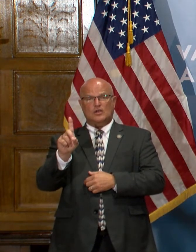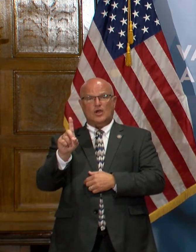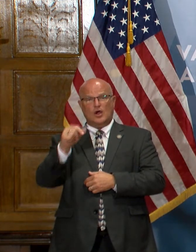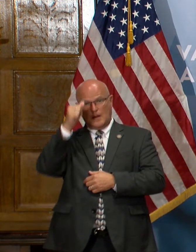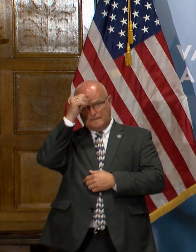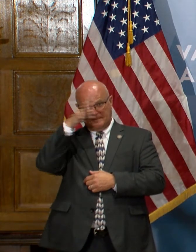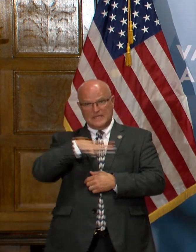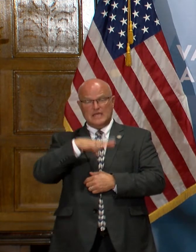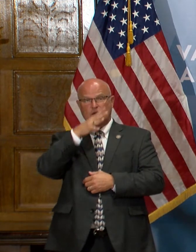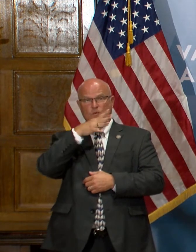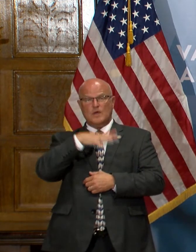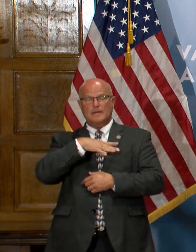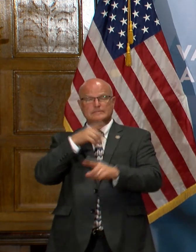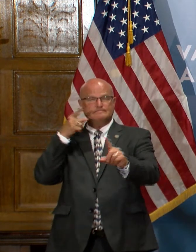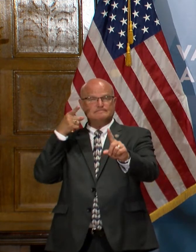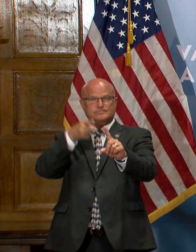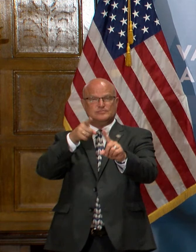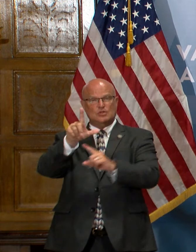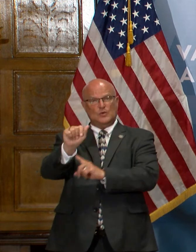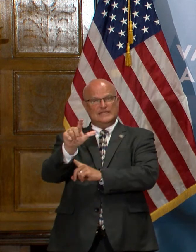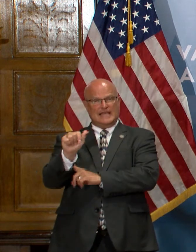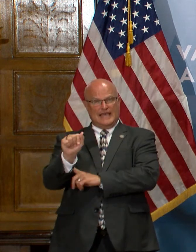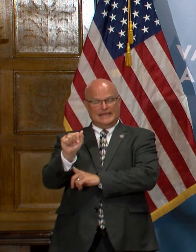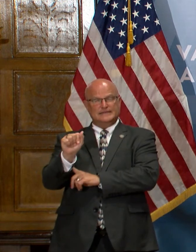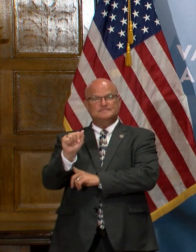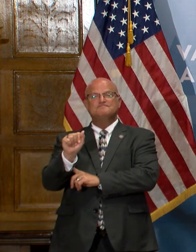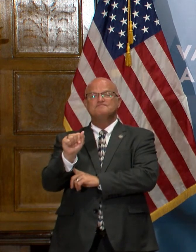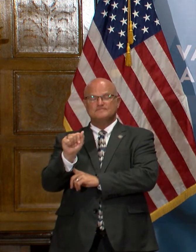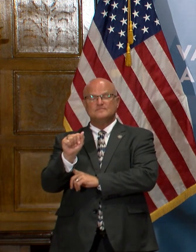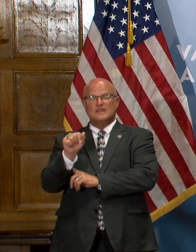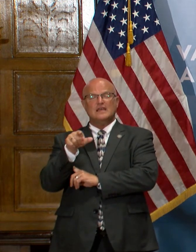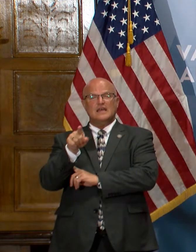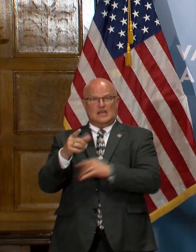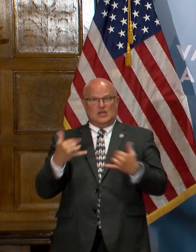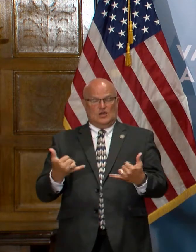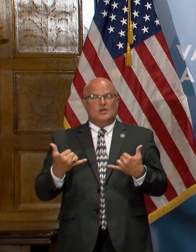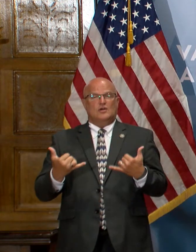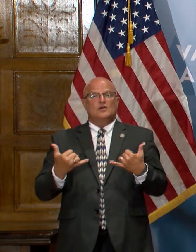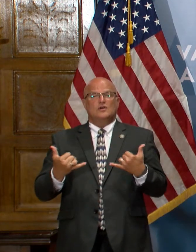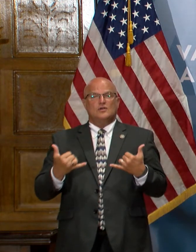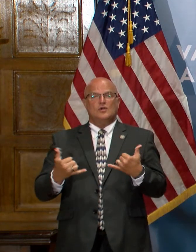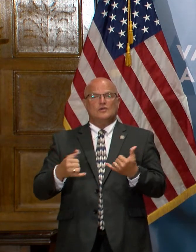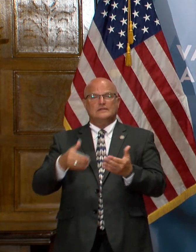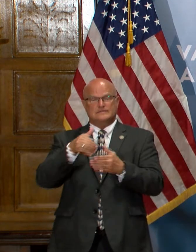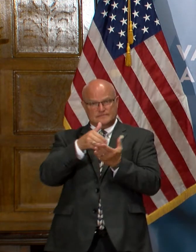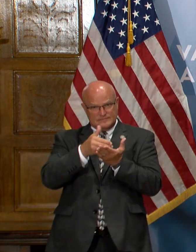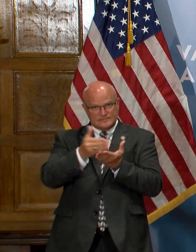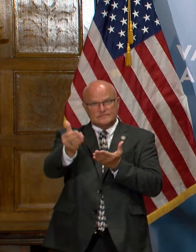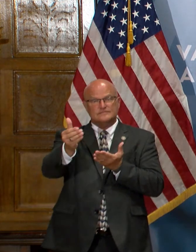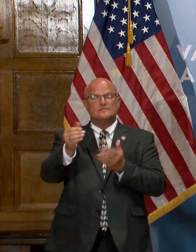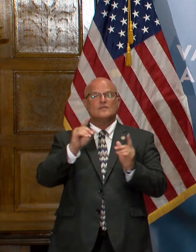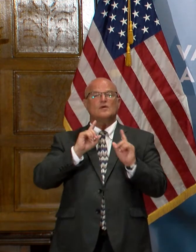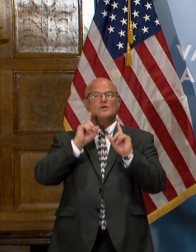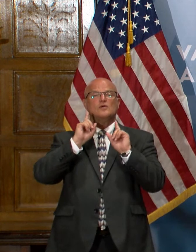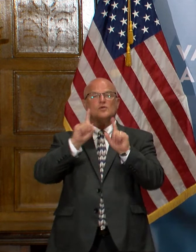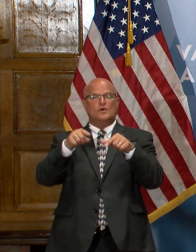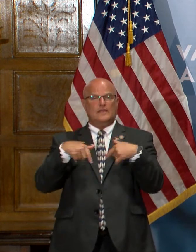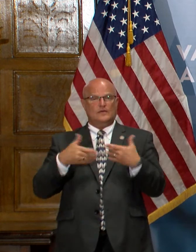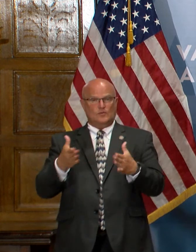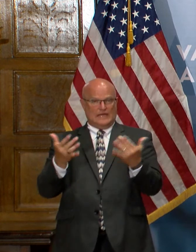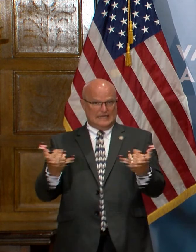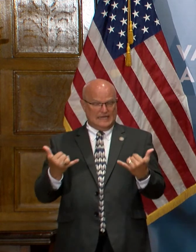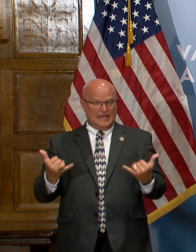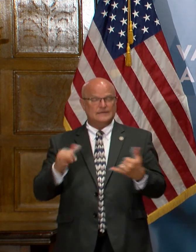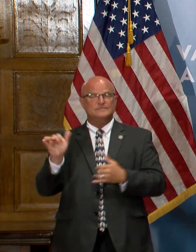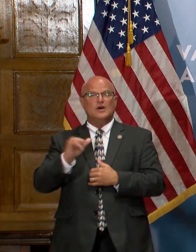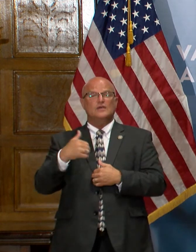men and women are headed toward Louisiana. They are currently deployed, moving in that direction.